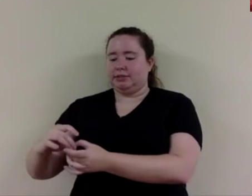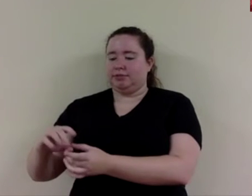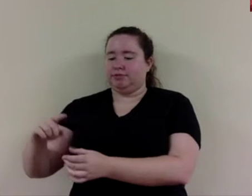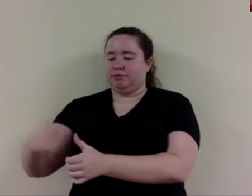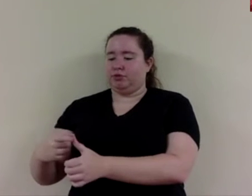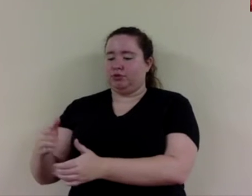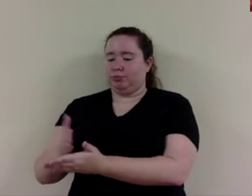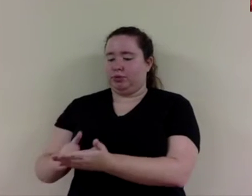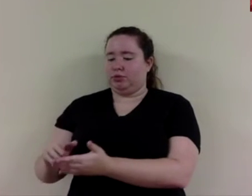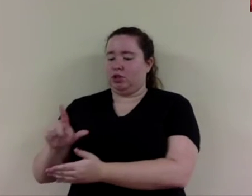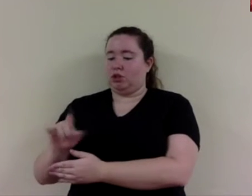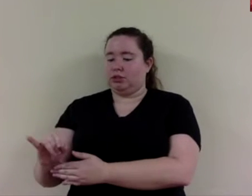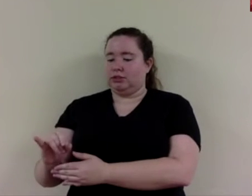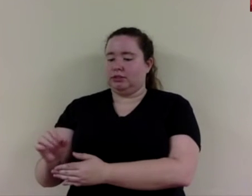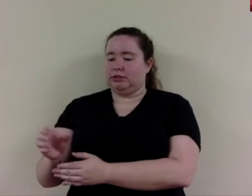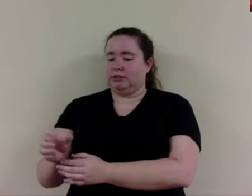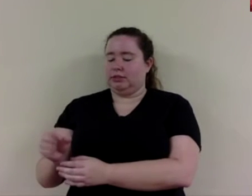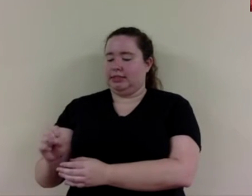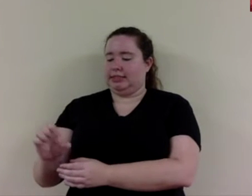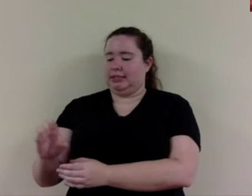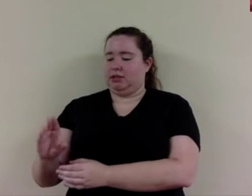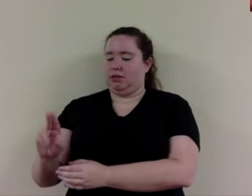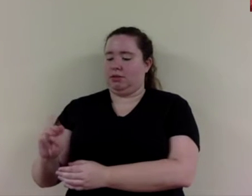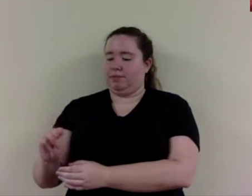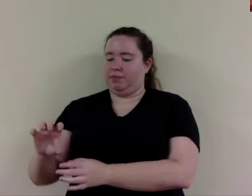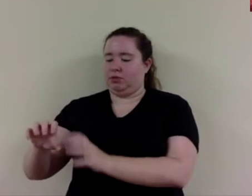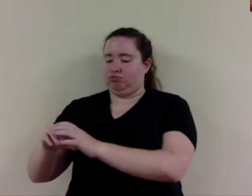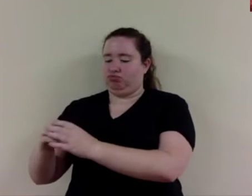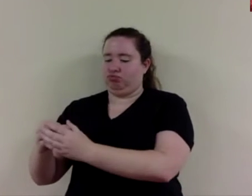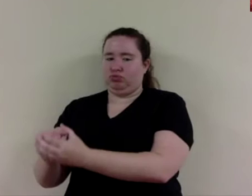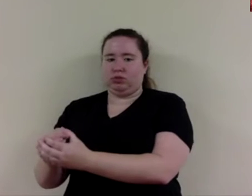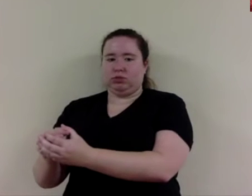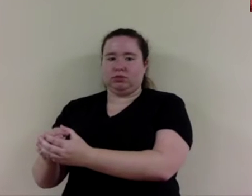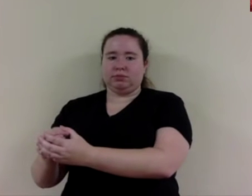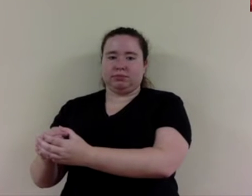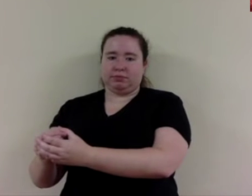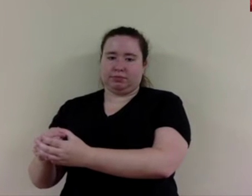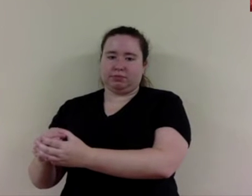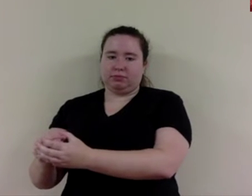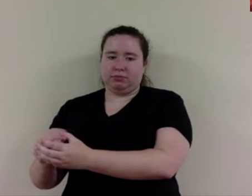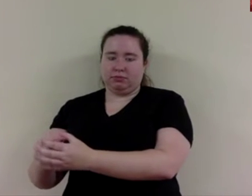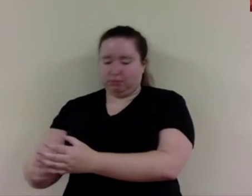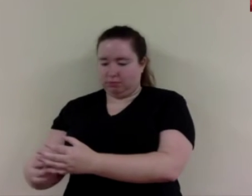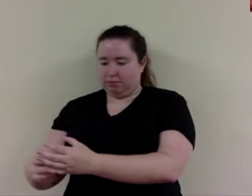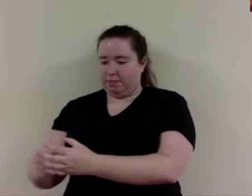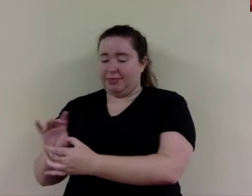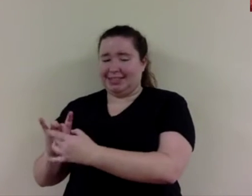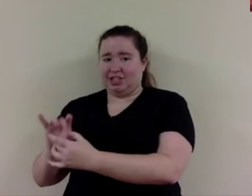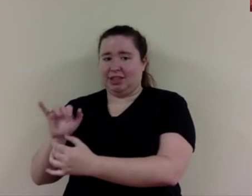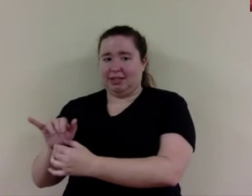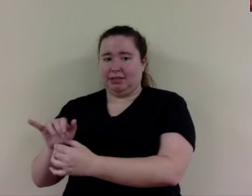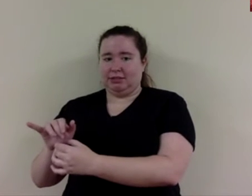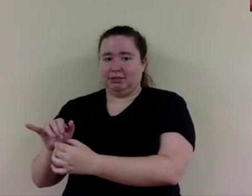of the large intestine, known as the cecum, which is a small, round, ball-shaped receiving tube. Additionally, attached to the cecum, there's